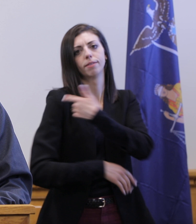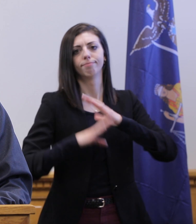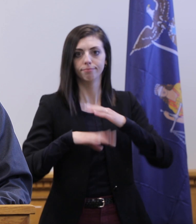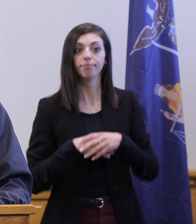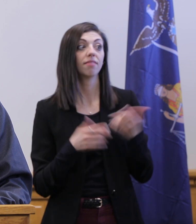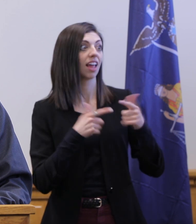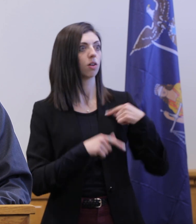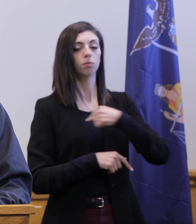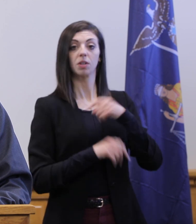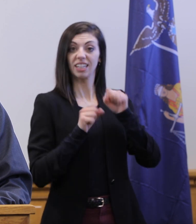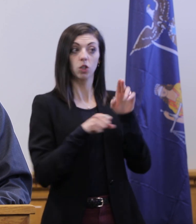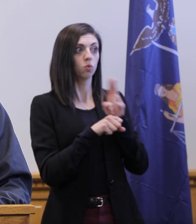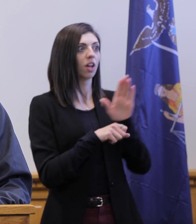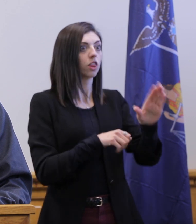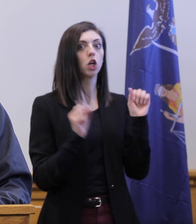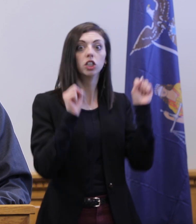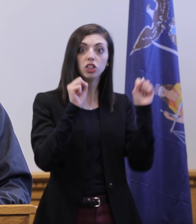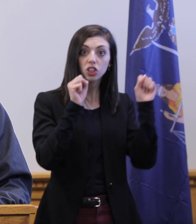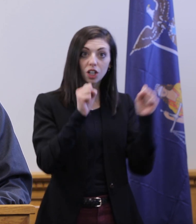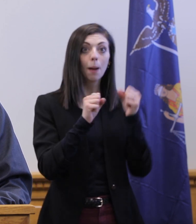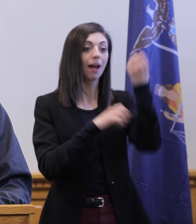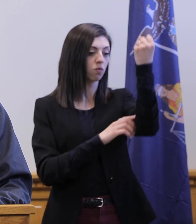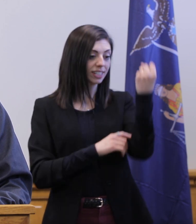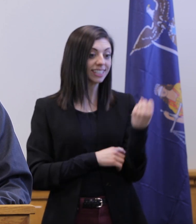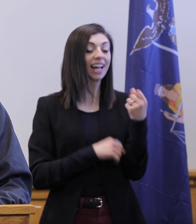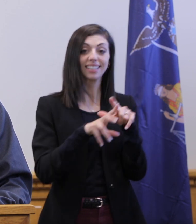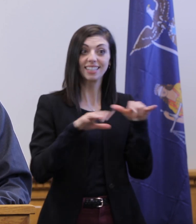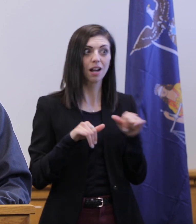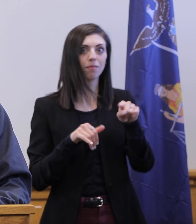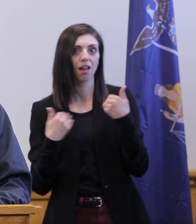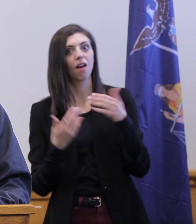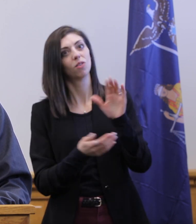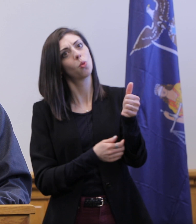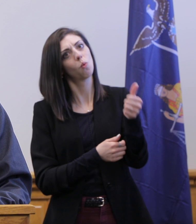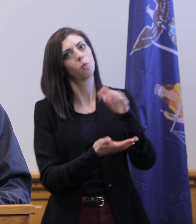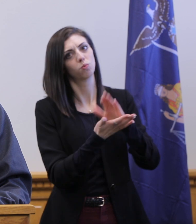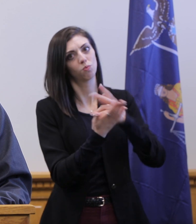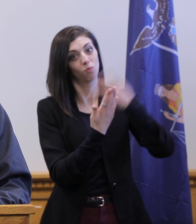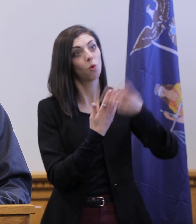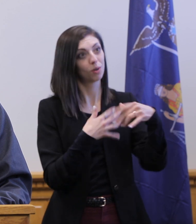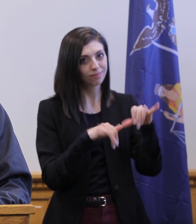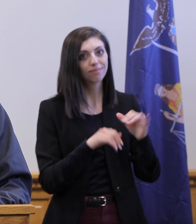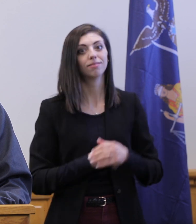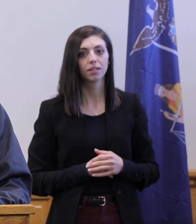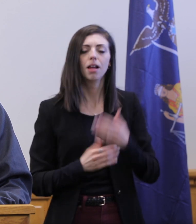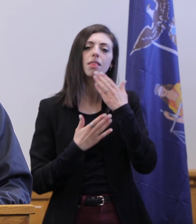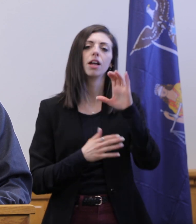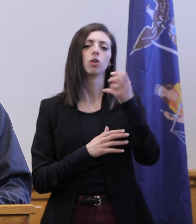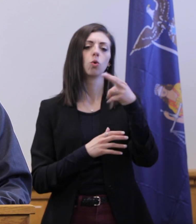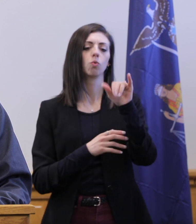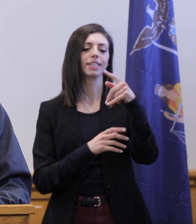every Saturday, even though school athletics have resumed. Thank you to School Athletic Director Christopher